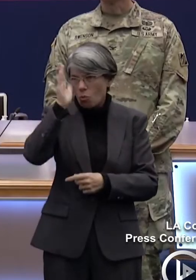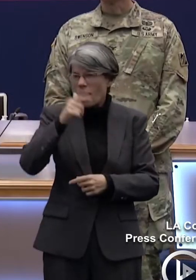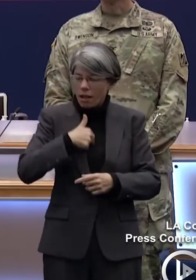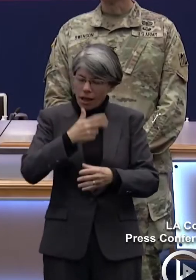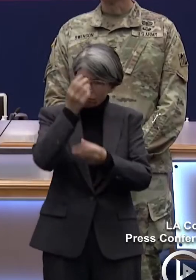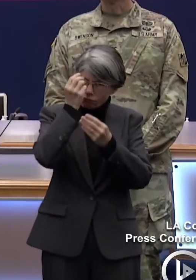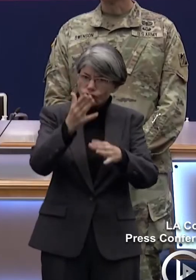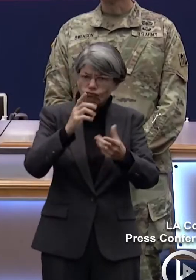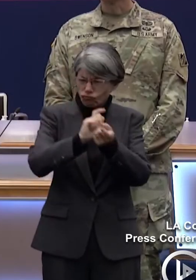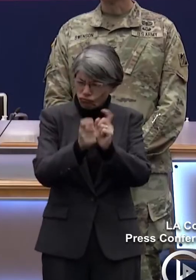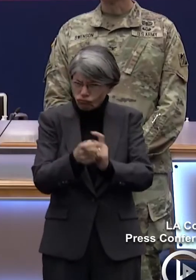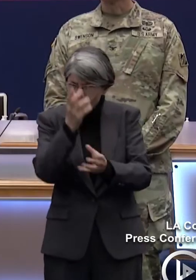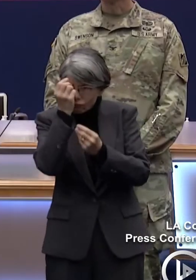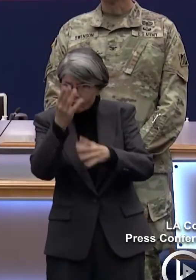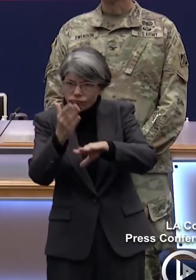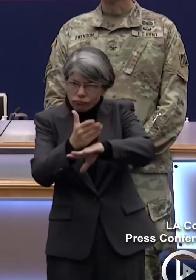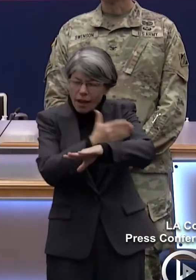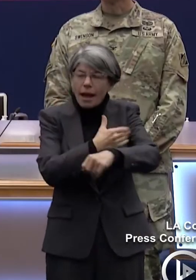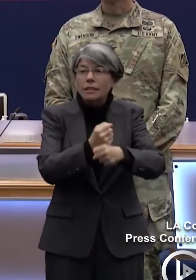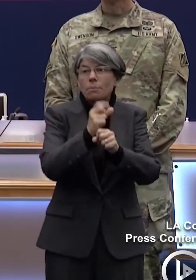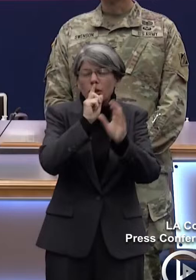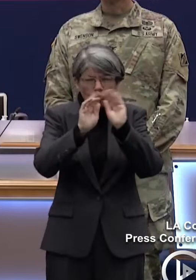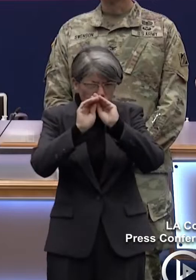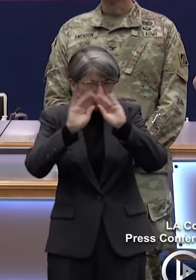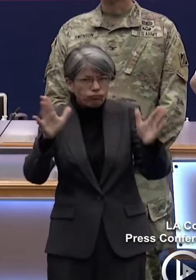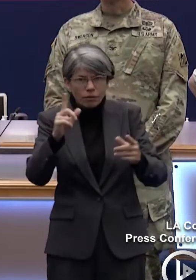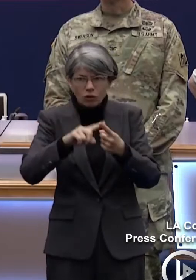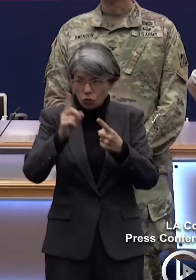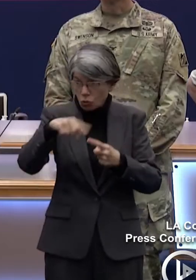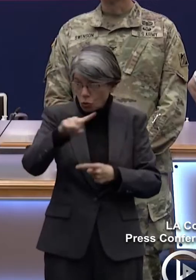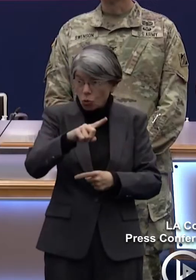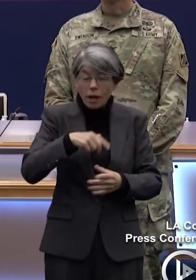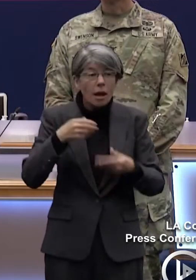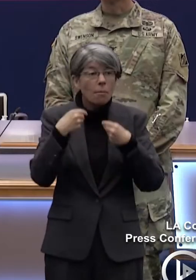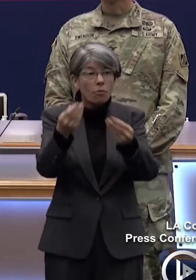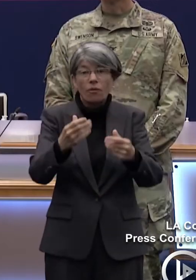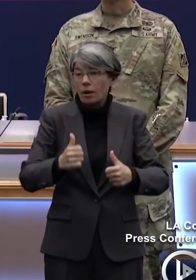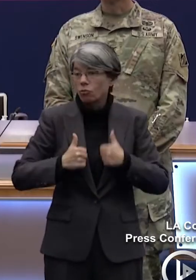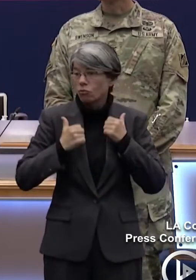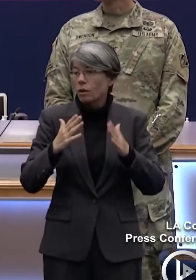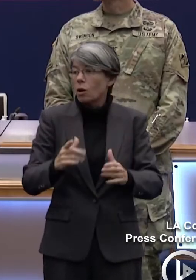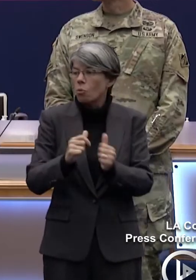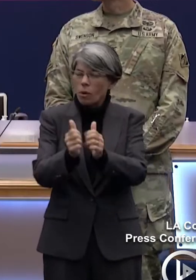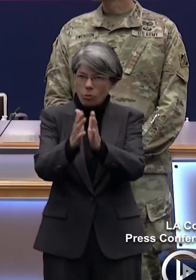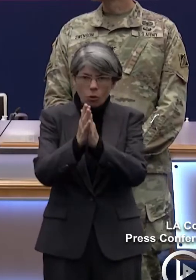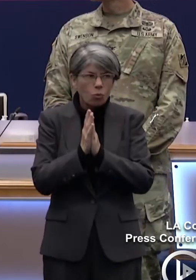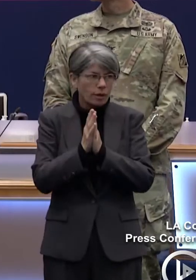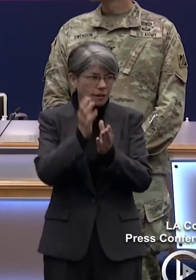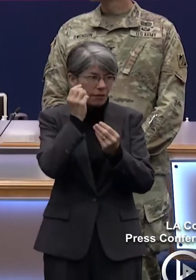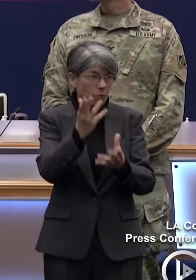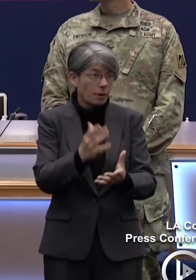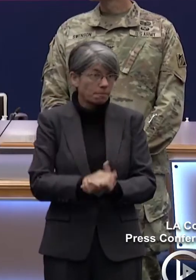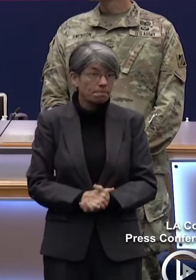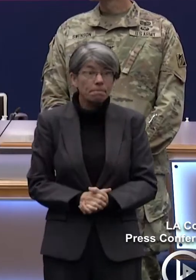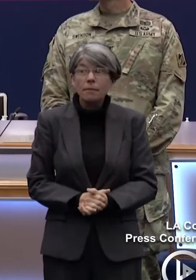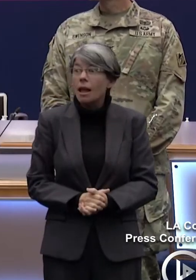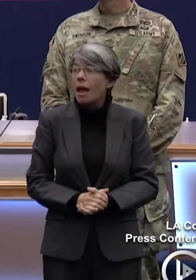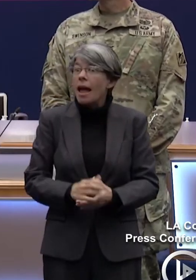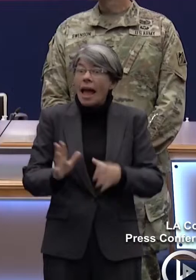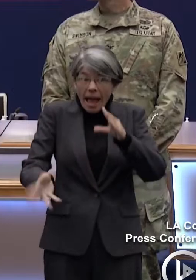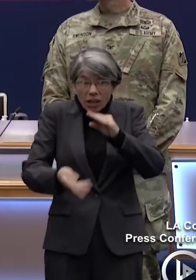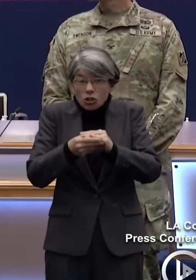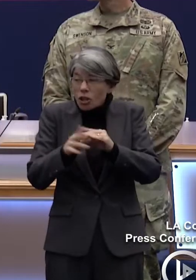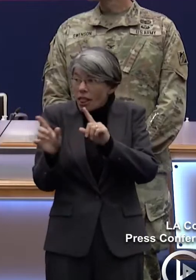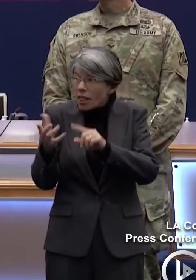updated regularly to ensure transparency and provide residents with requested information. In addition, last night